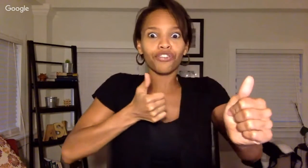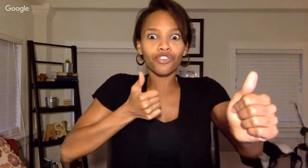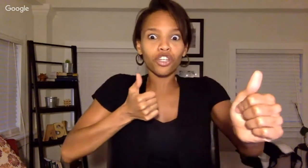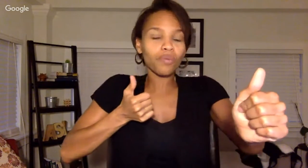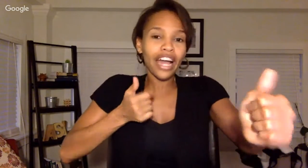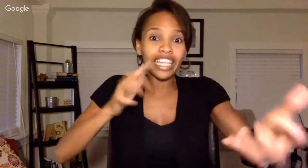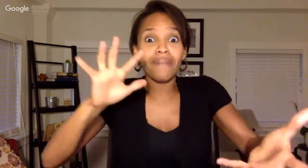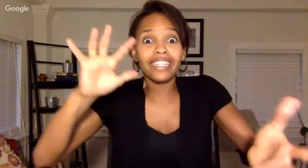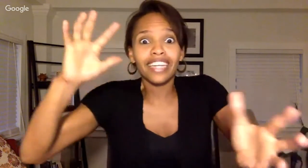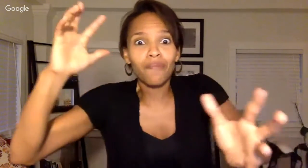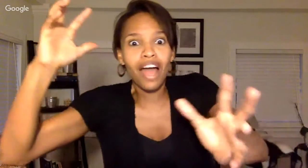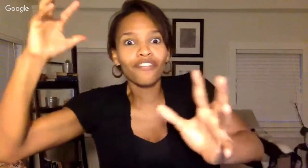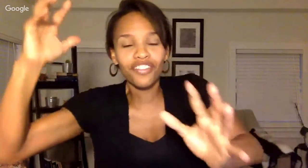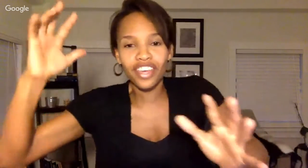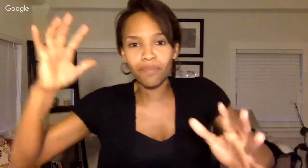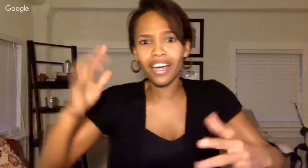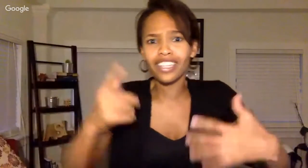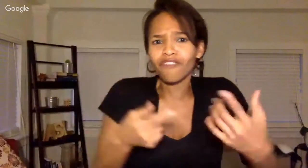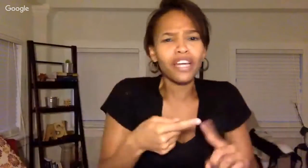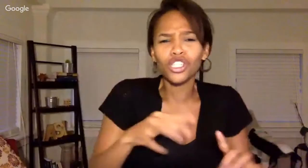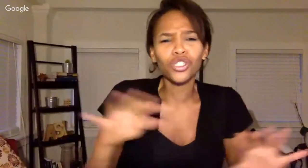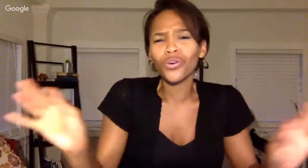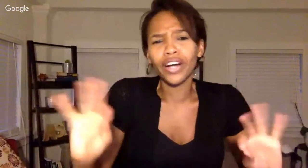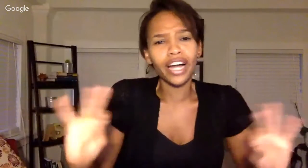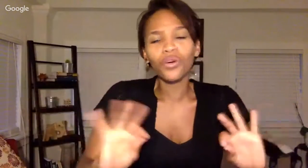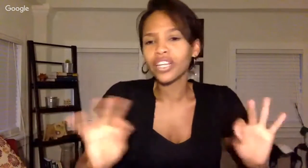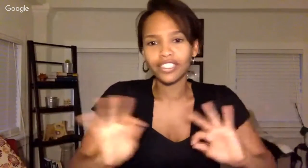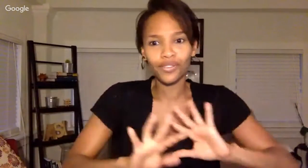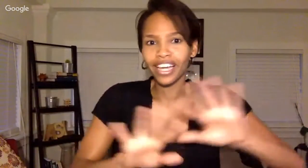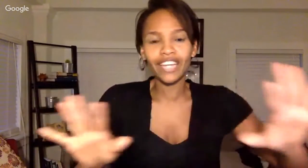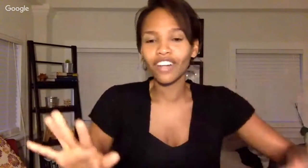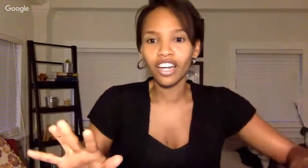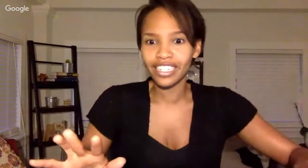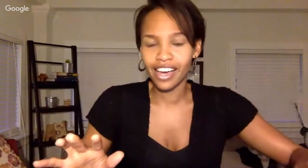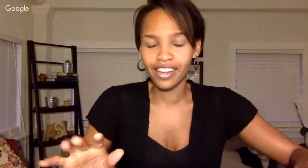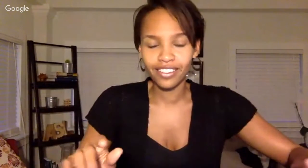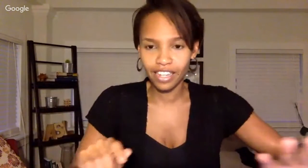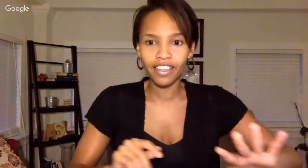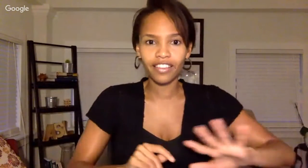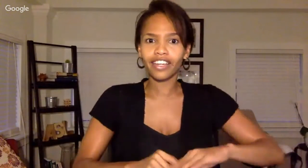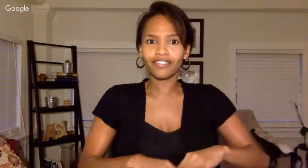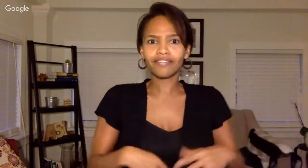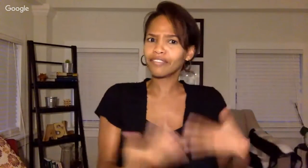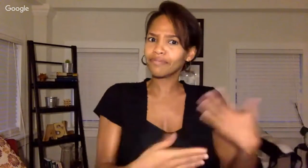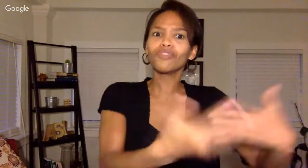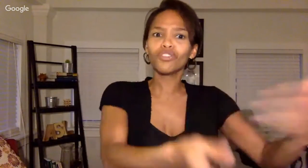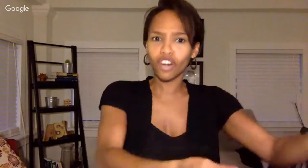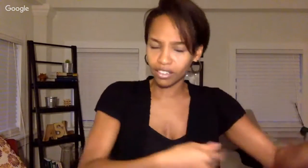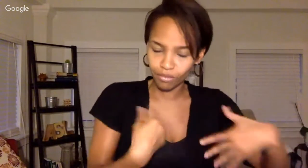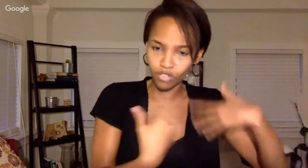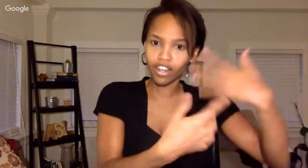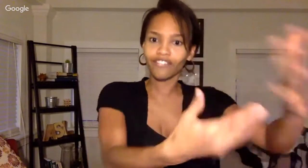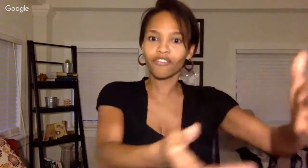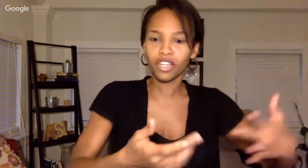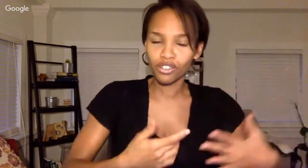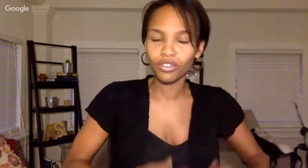further, it's messing up everything because of make sure, I wouldn't do that even on a test. I think that, you know, move on from make sure.